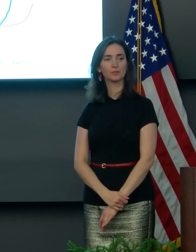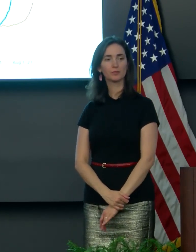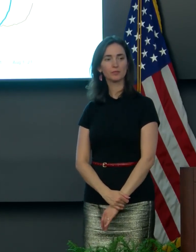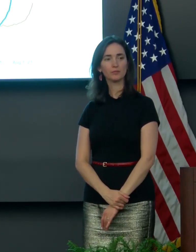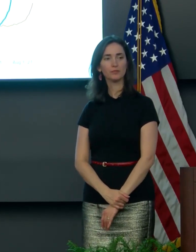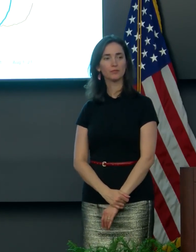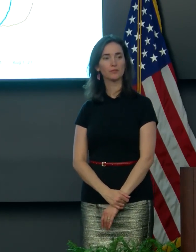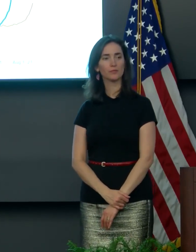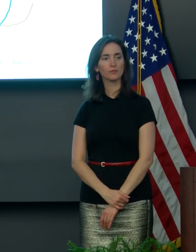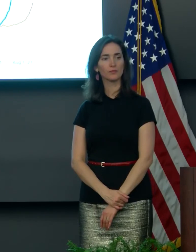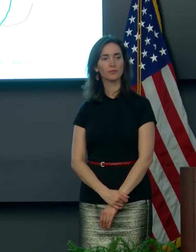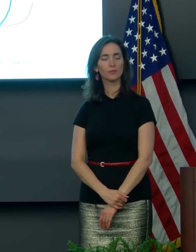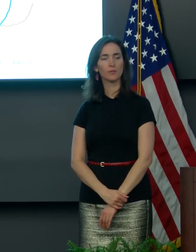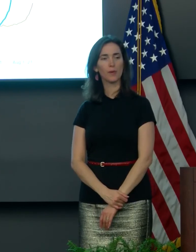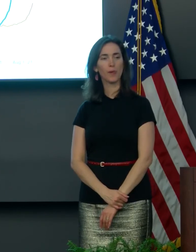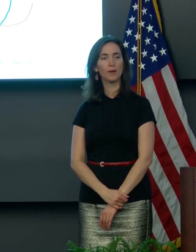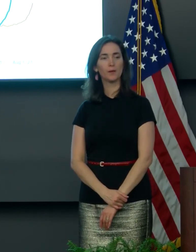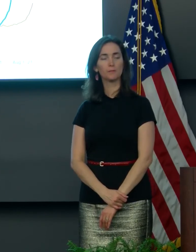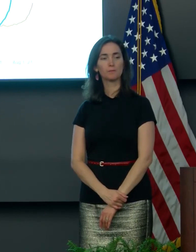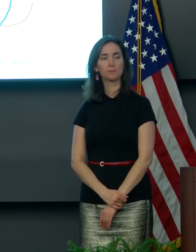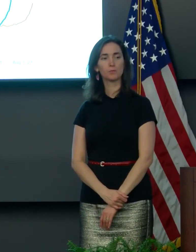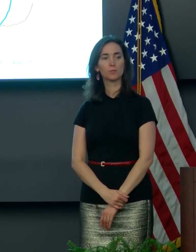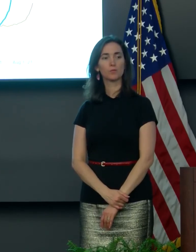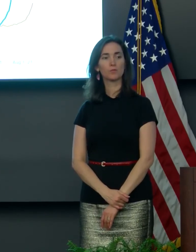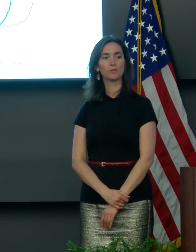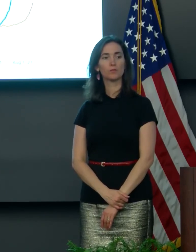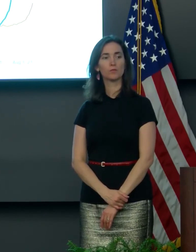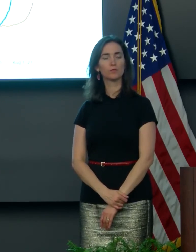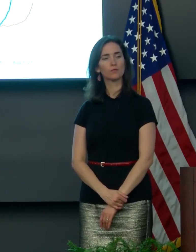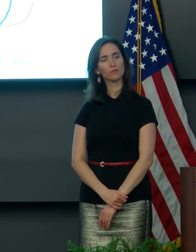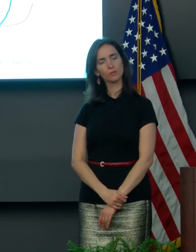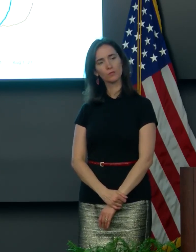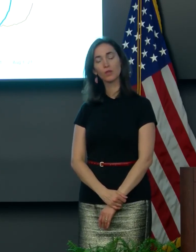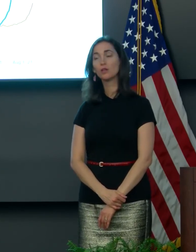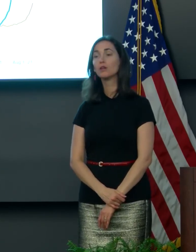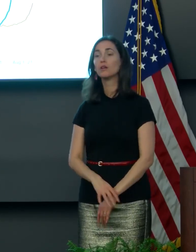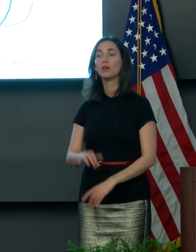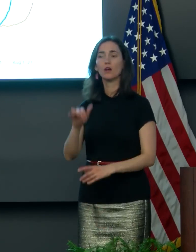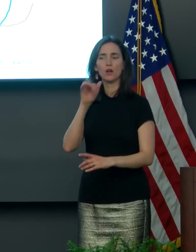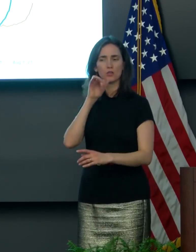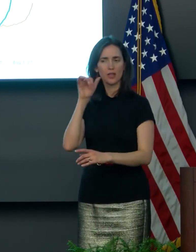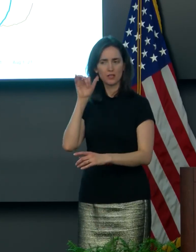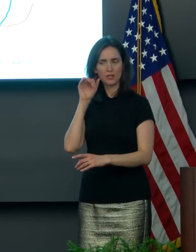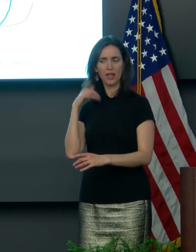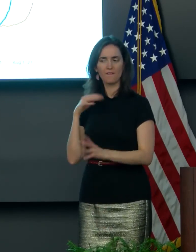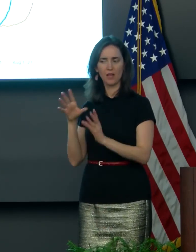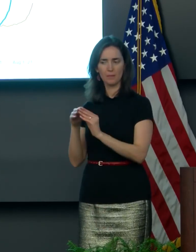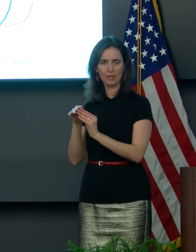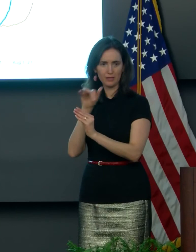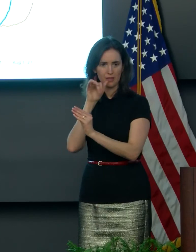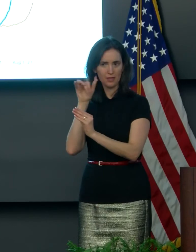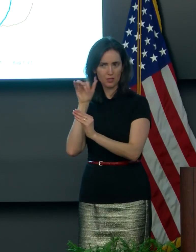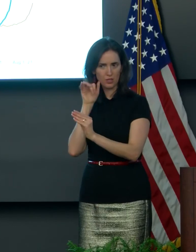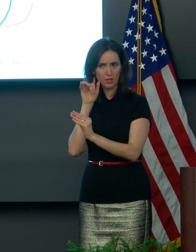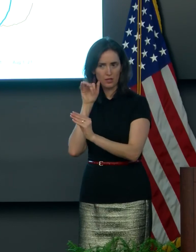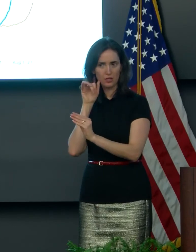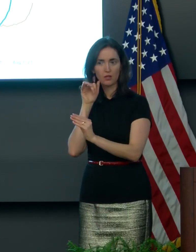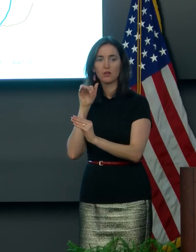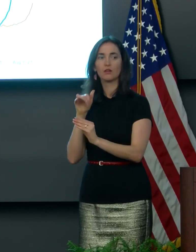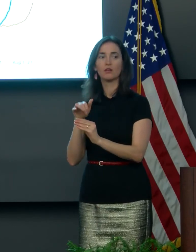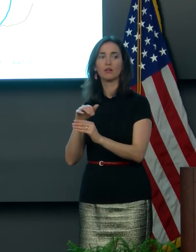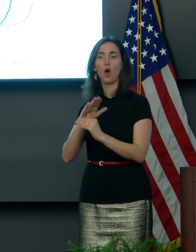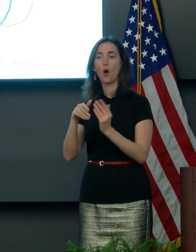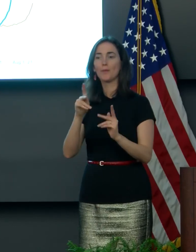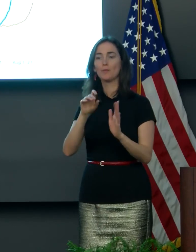I'm wondering if you have any reaction to what happened at the Bond Commission meeting yesterday and the withholding of the approval for all of those